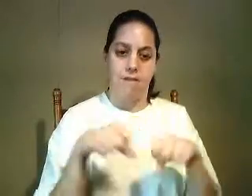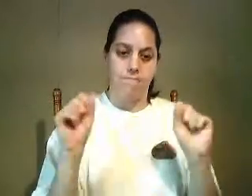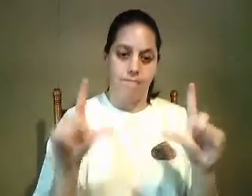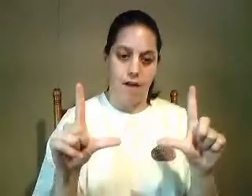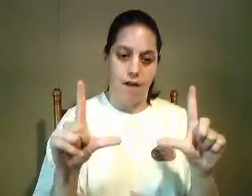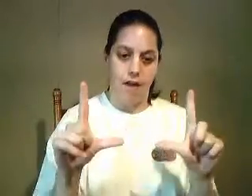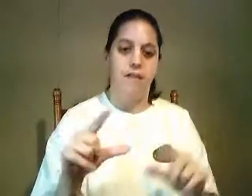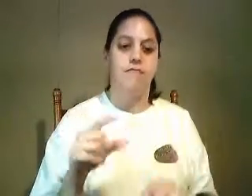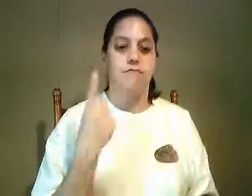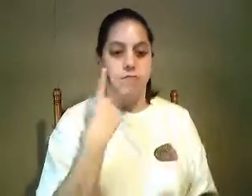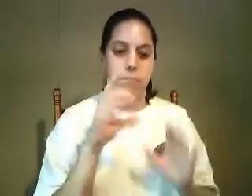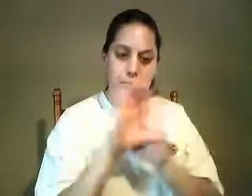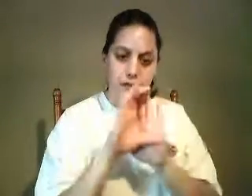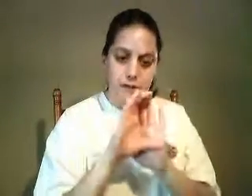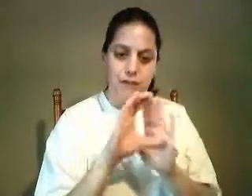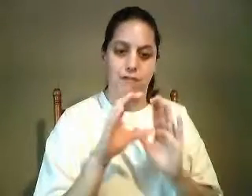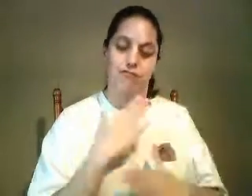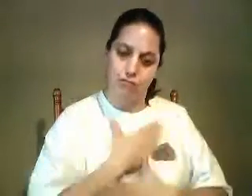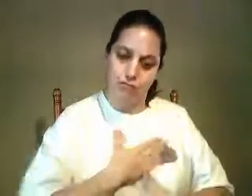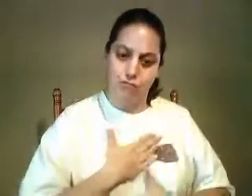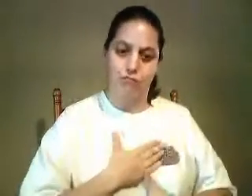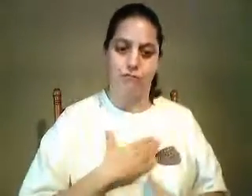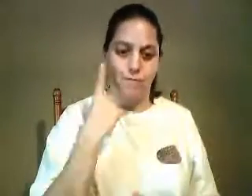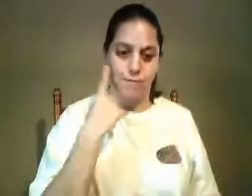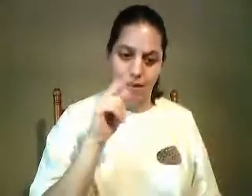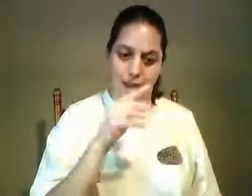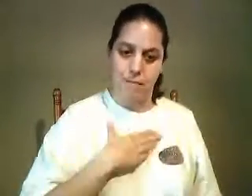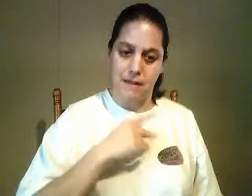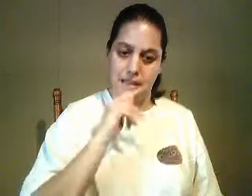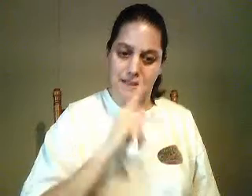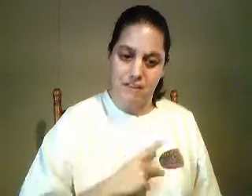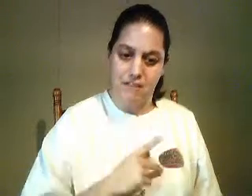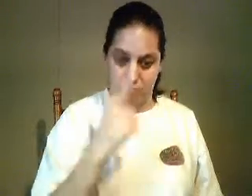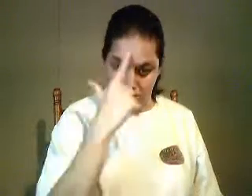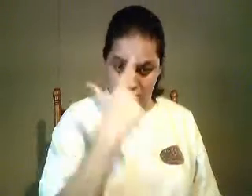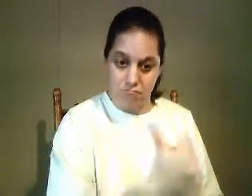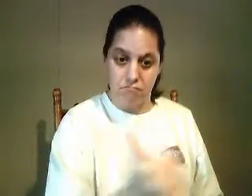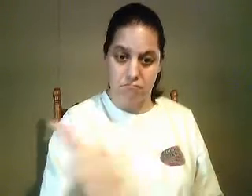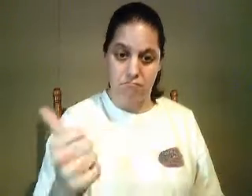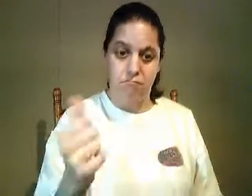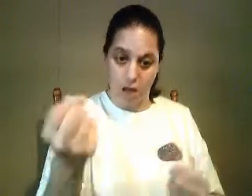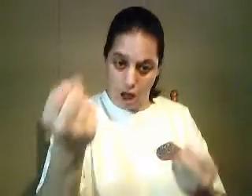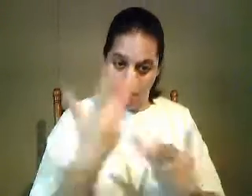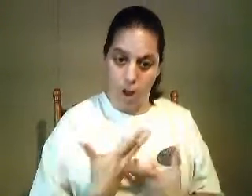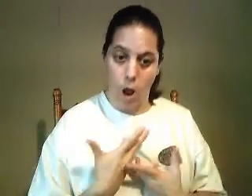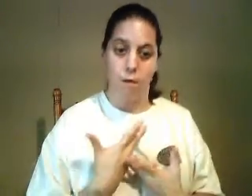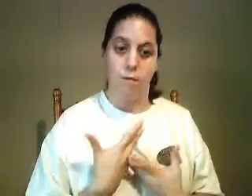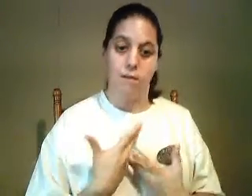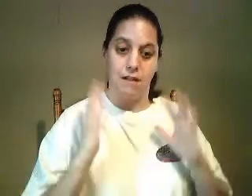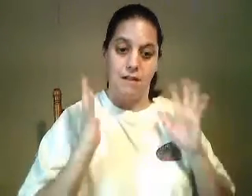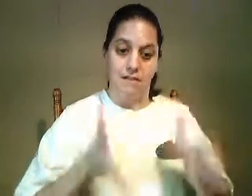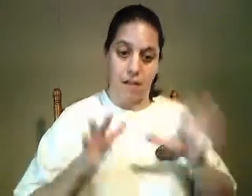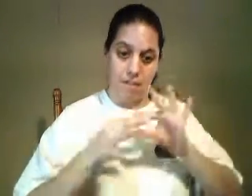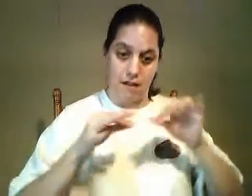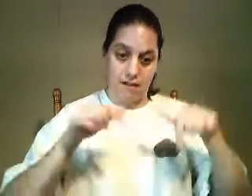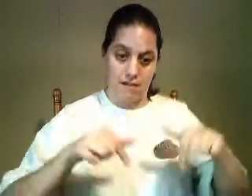Oh, wonderful idea. You certainly won't be there if you never have to leave. That's a perfect solution.